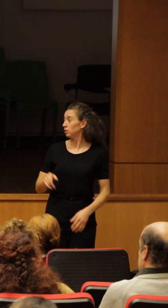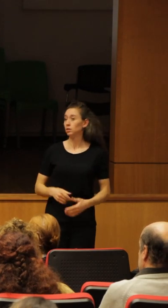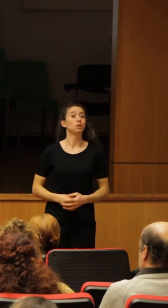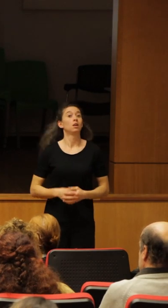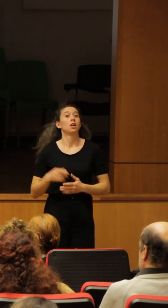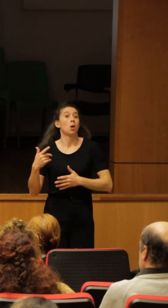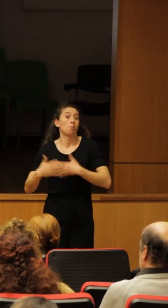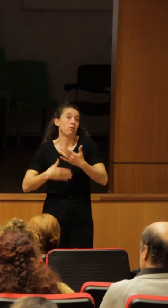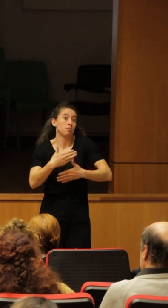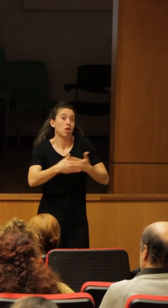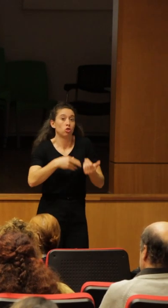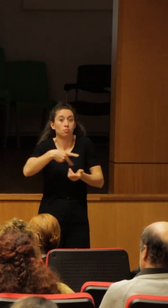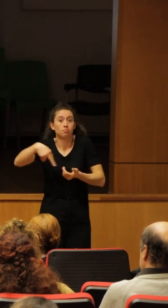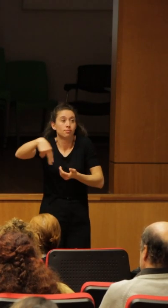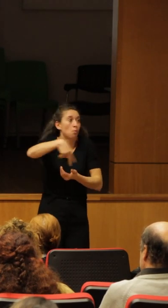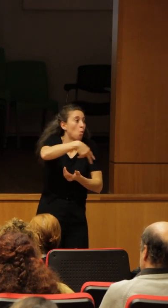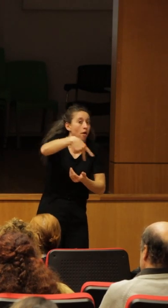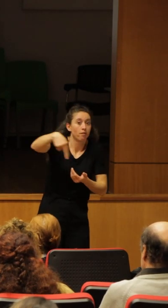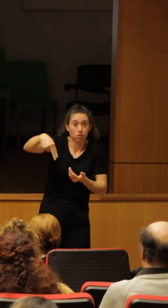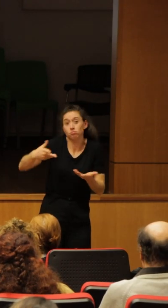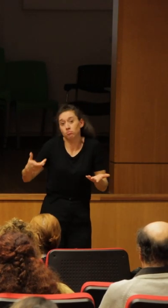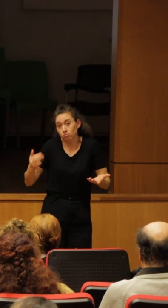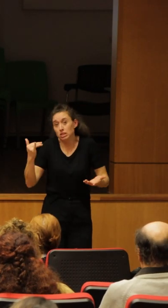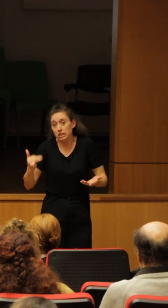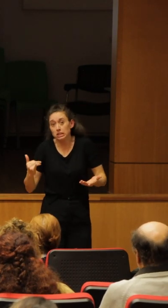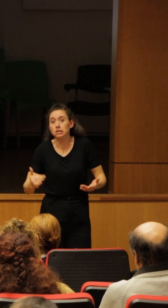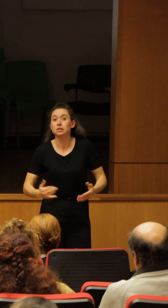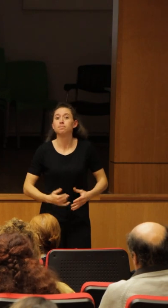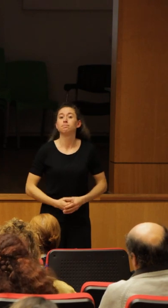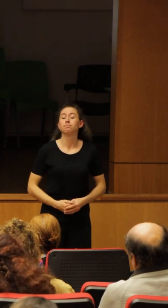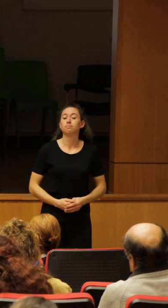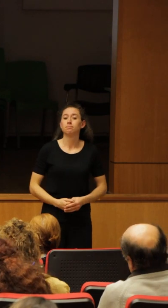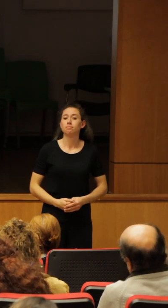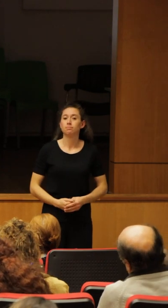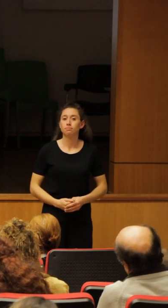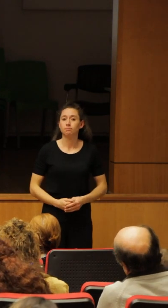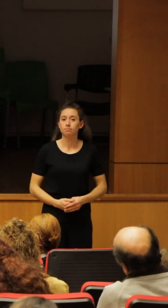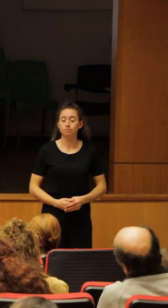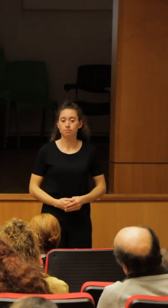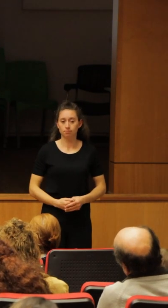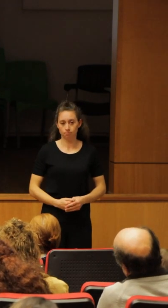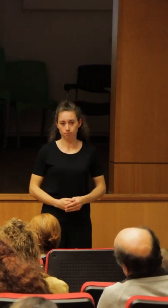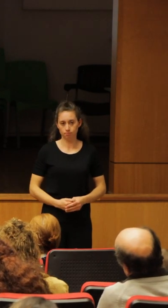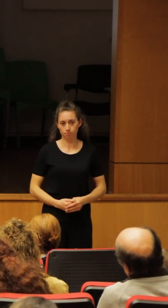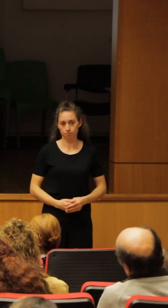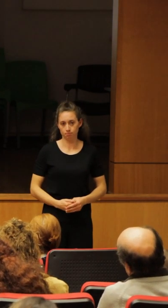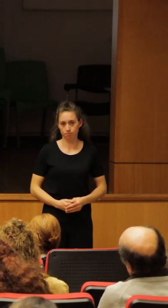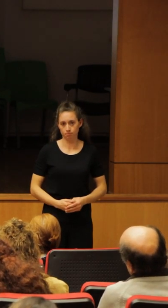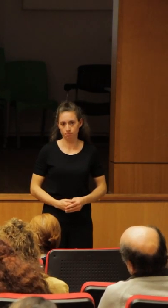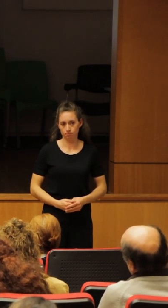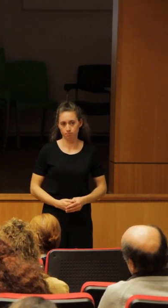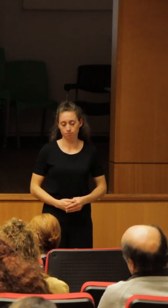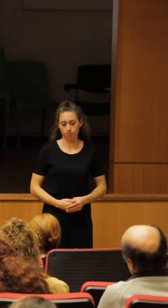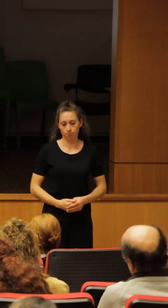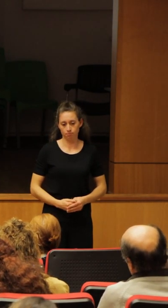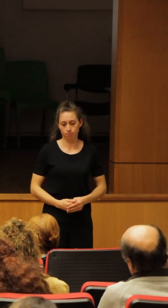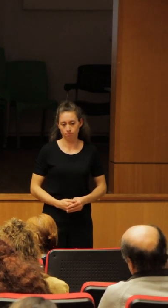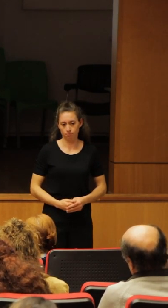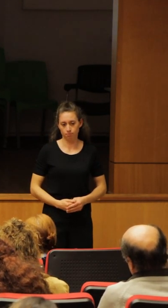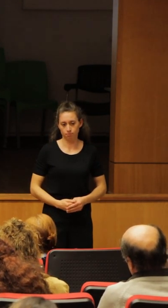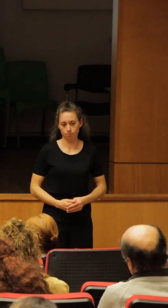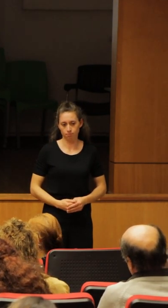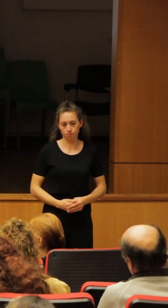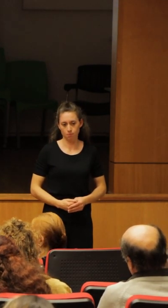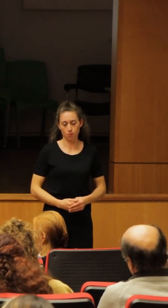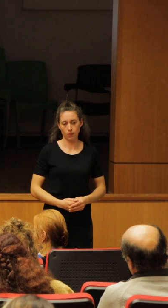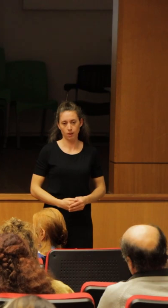Movement. Yeah. Sí. You move. Yeah, and then the stars would sort of tell you, because if you know a little bit about the stars, you know, okay, this star should